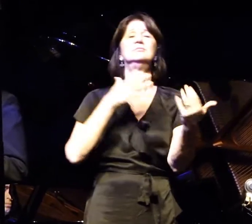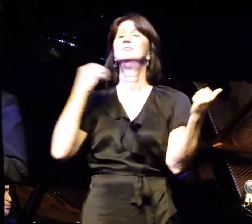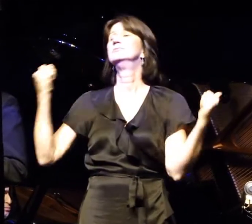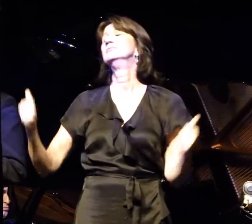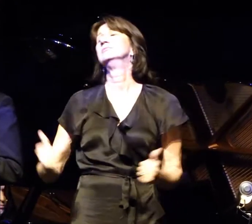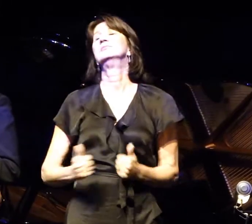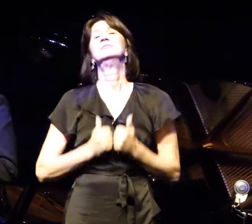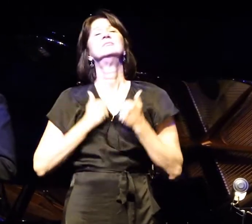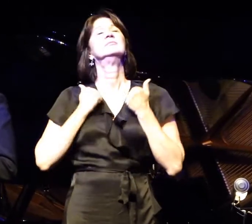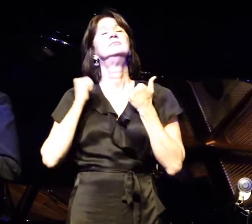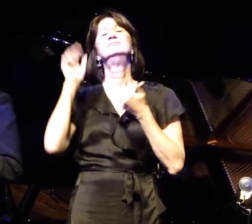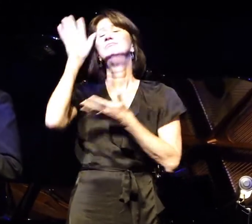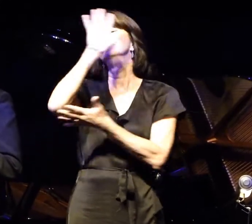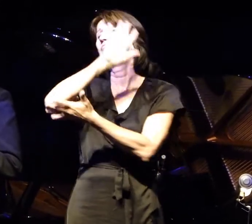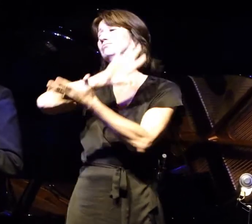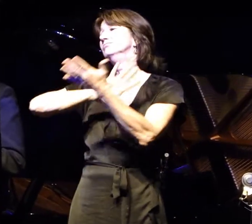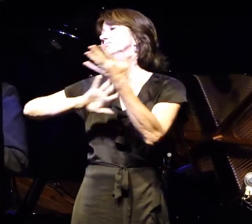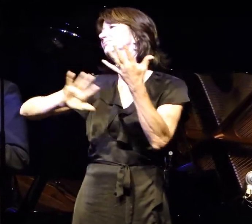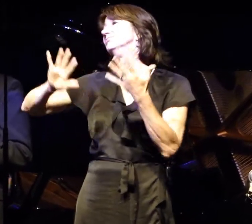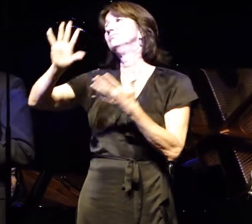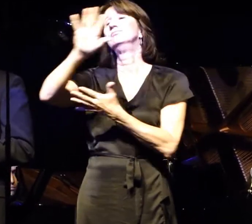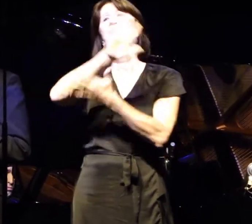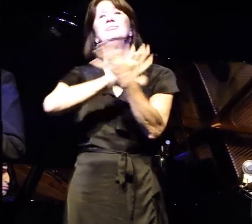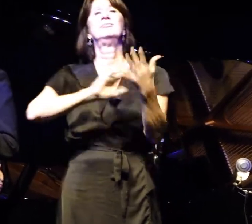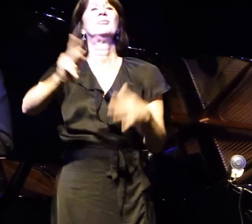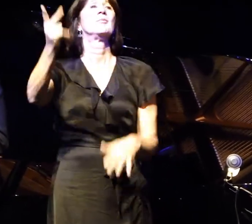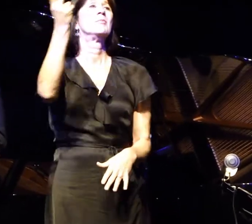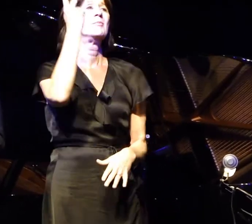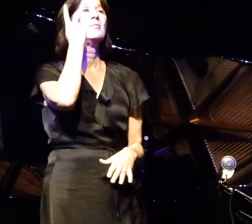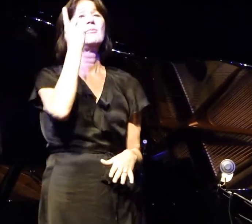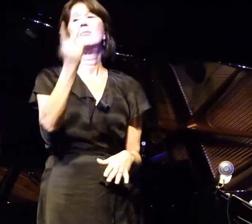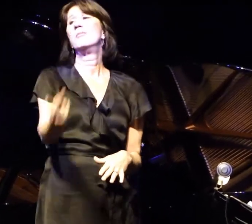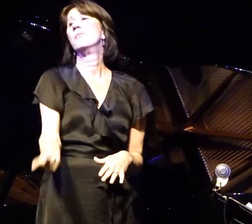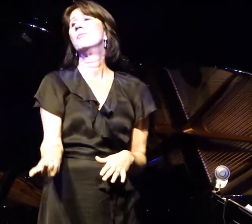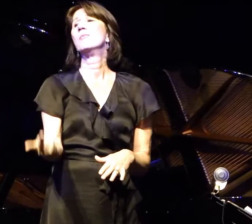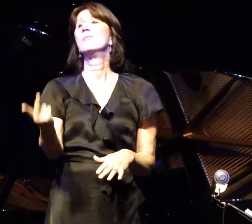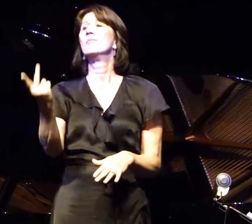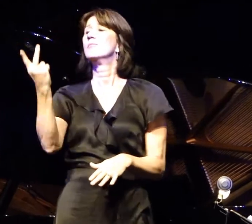life's illusions I recall.